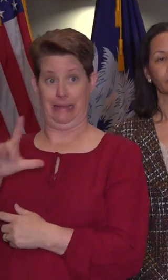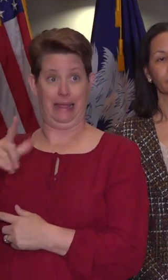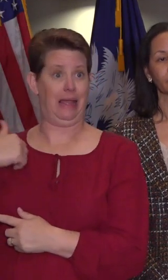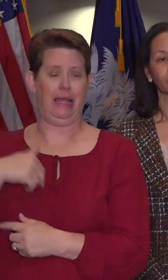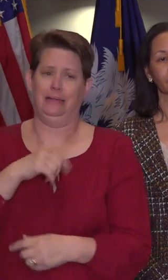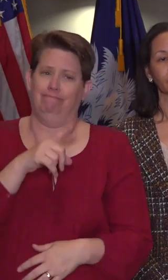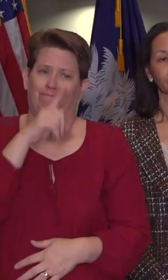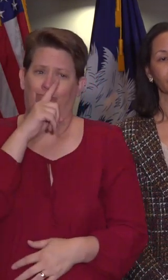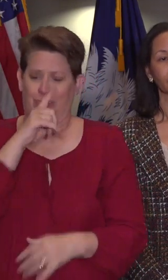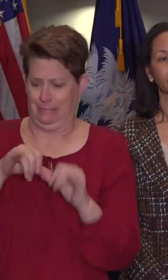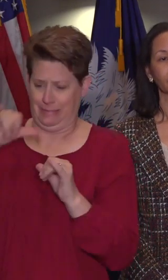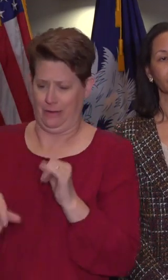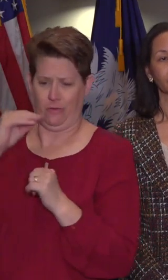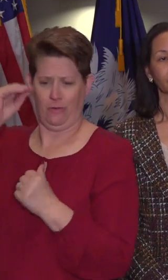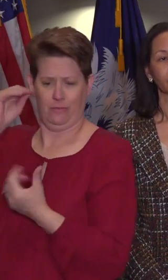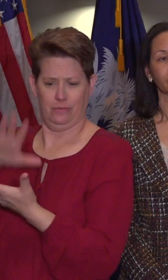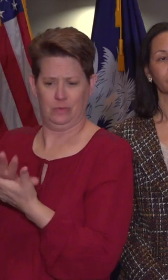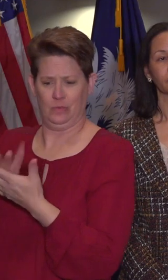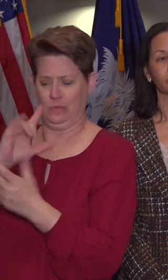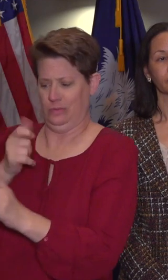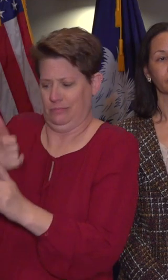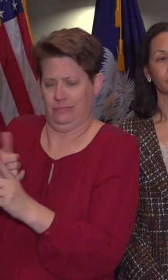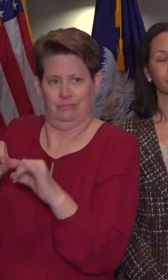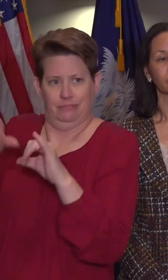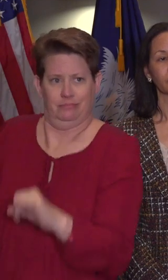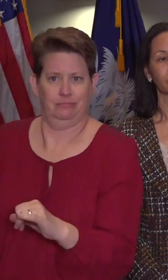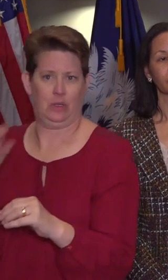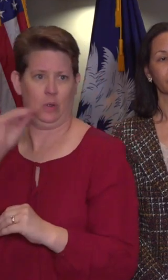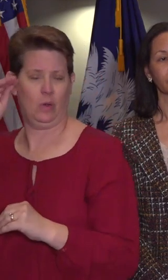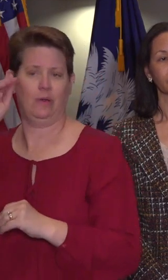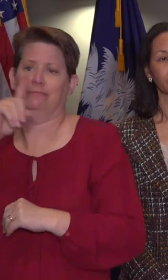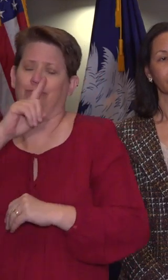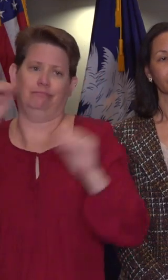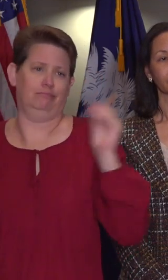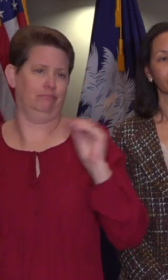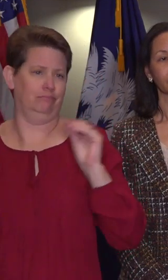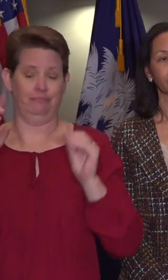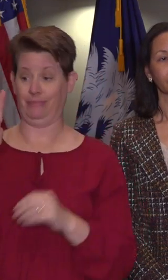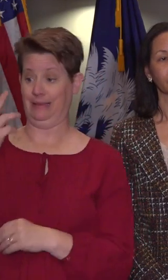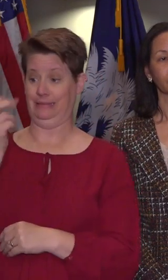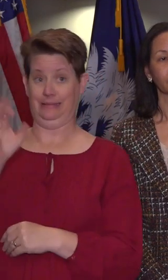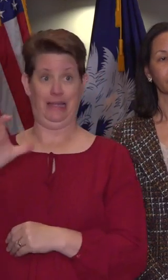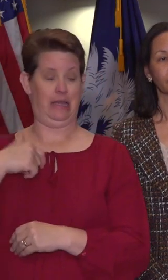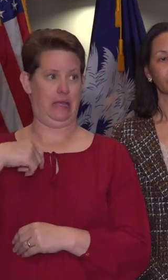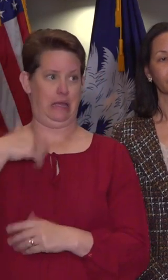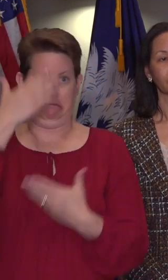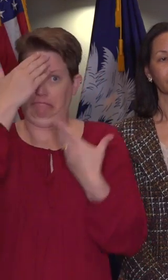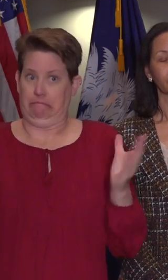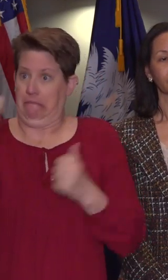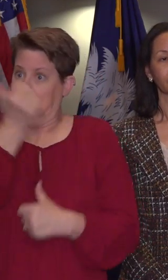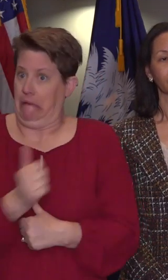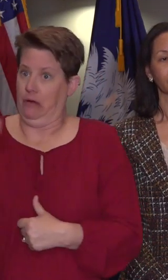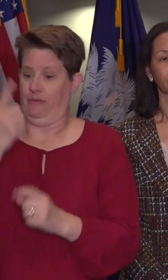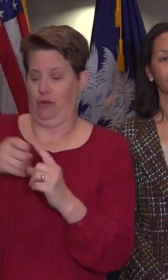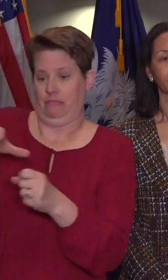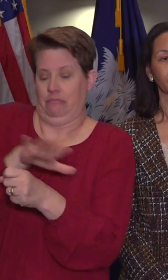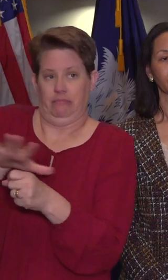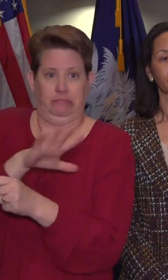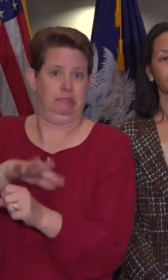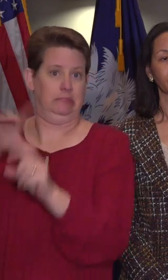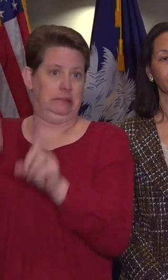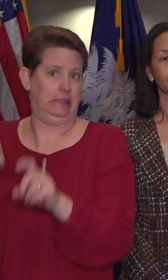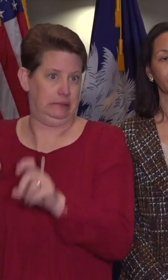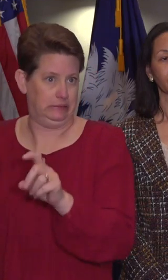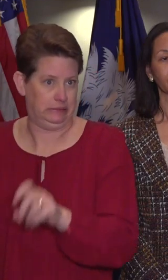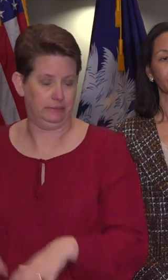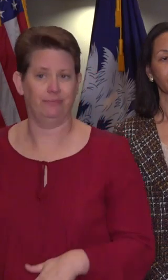from school or self-quarantine. DHEC is not aware of anyone being tested. School